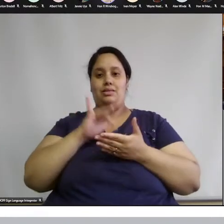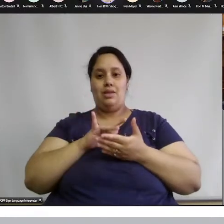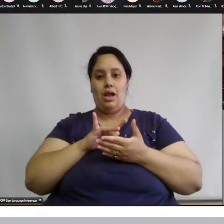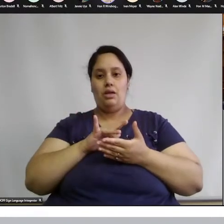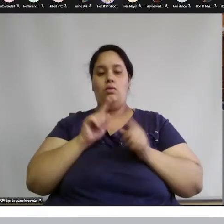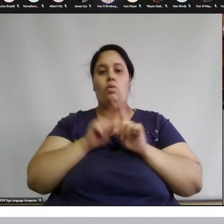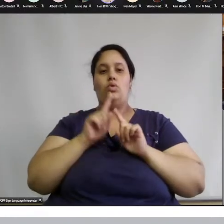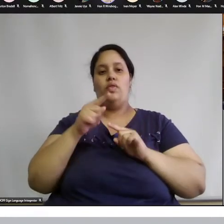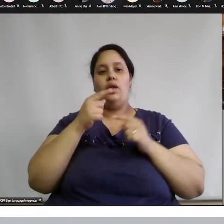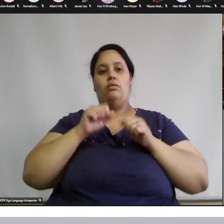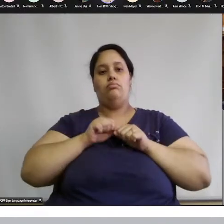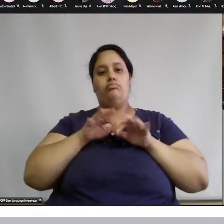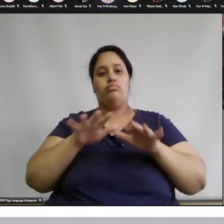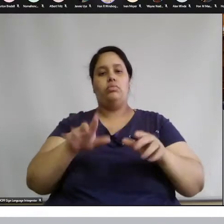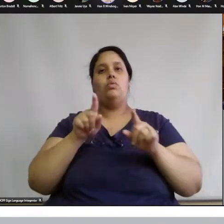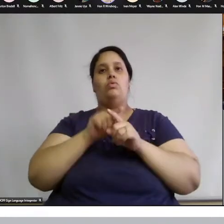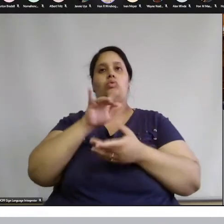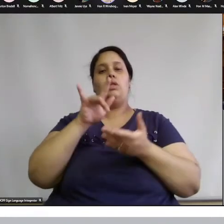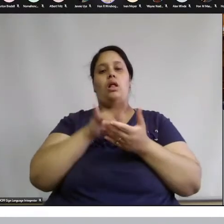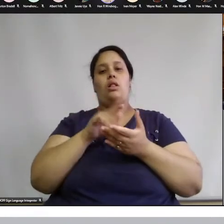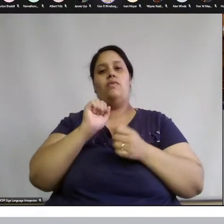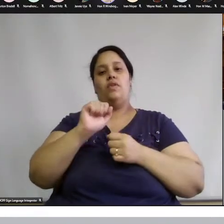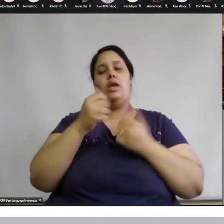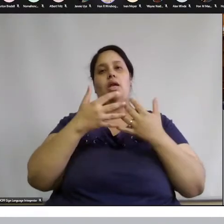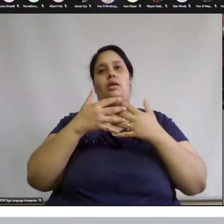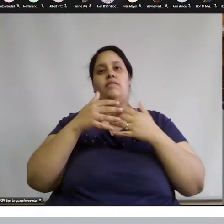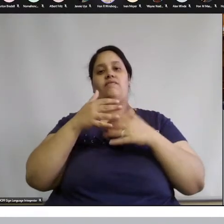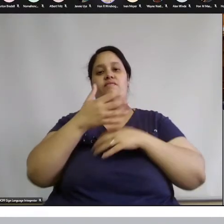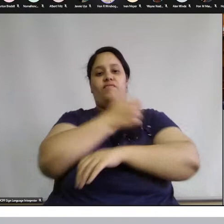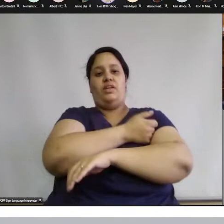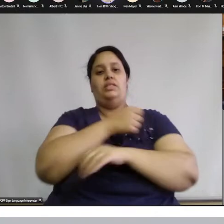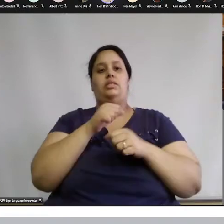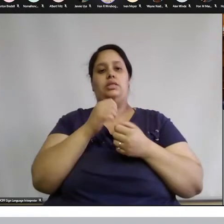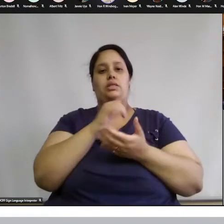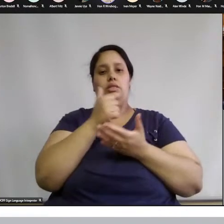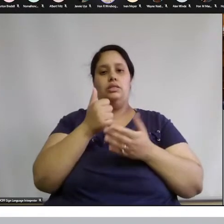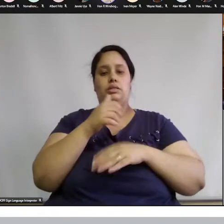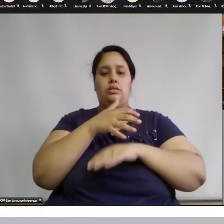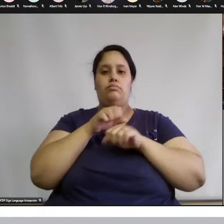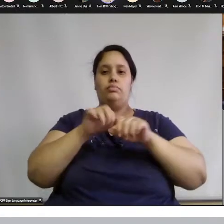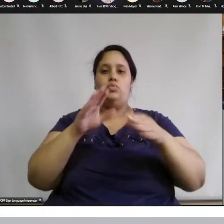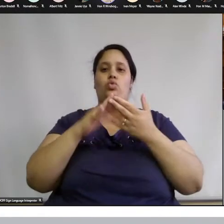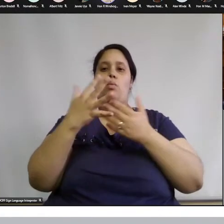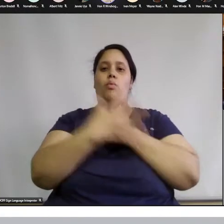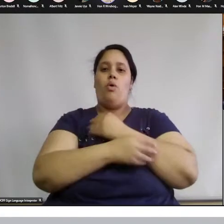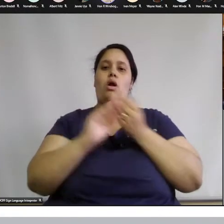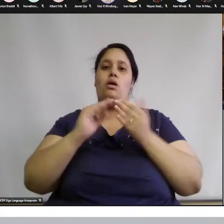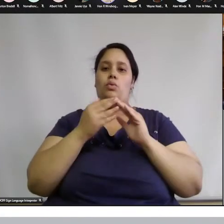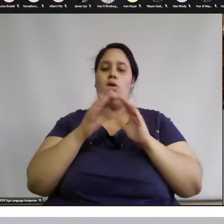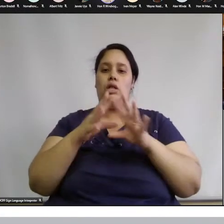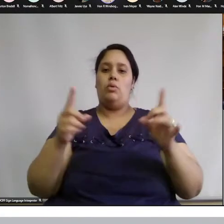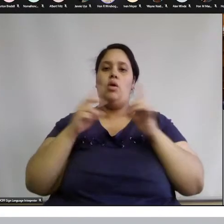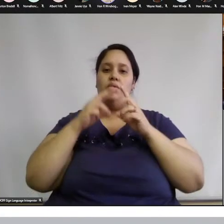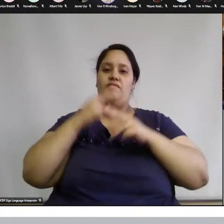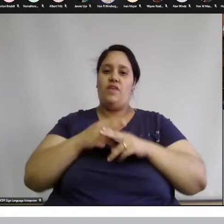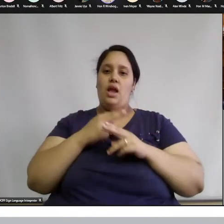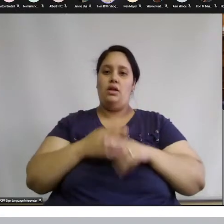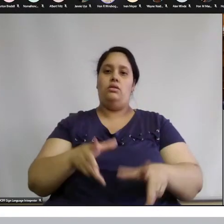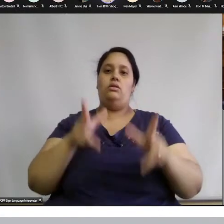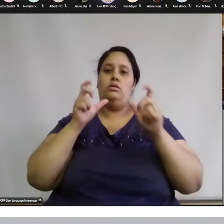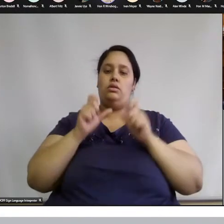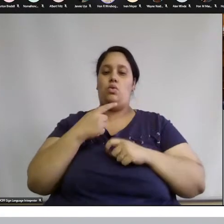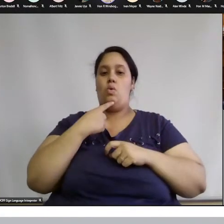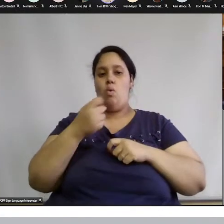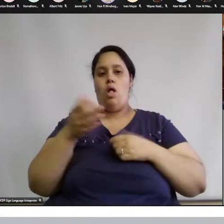and decentralization of vaccine sites to the poorer communities, the department finally heeded to the call